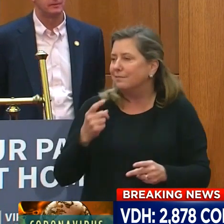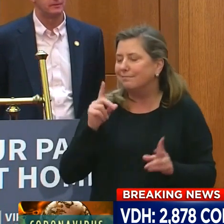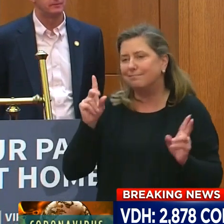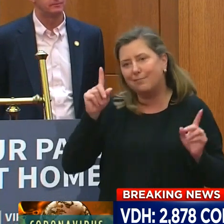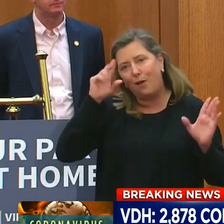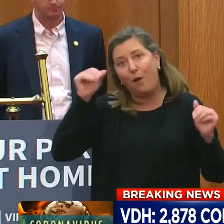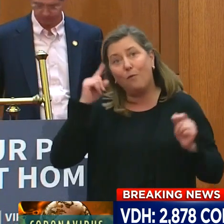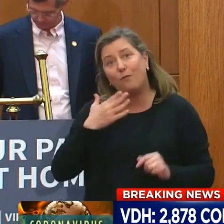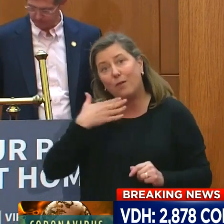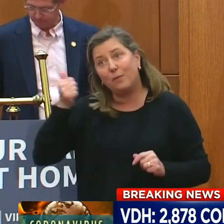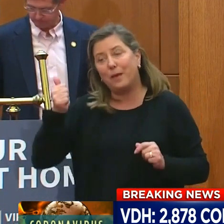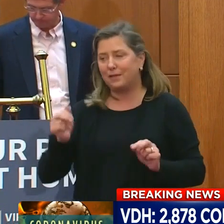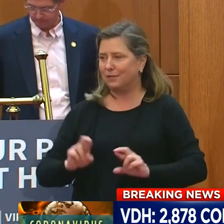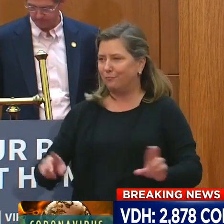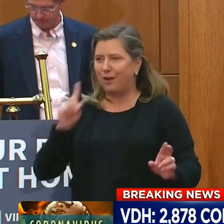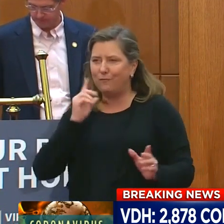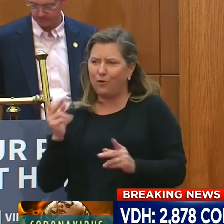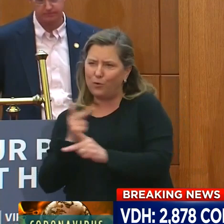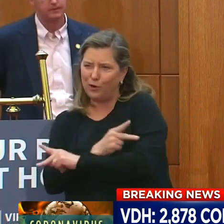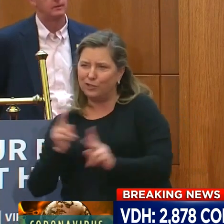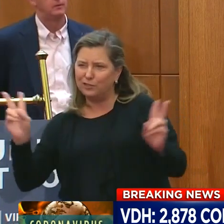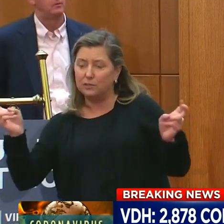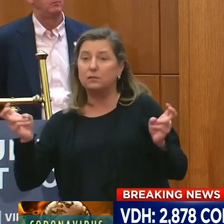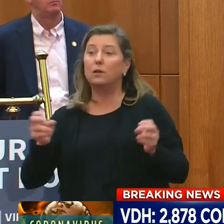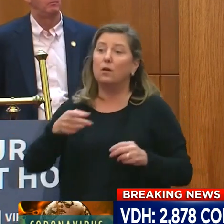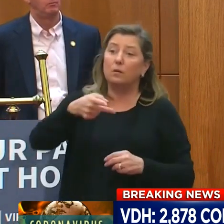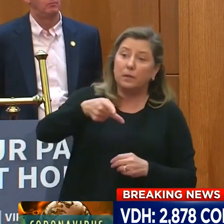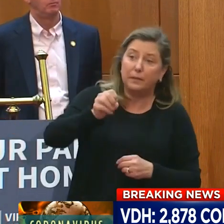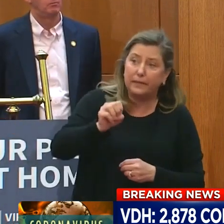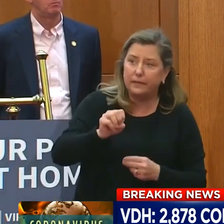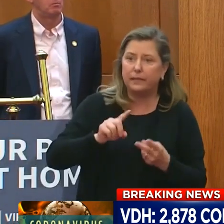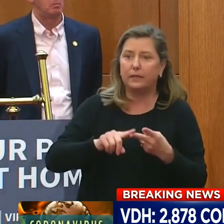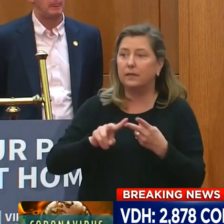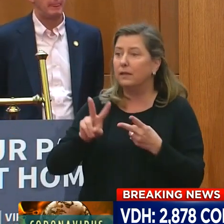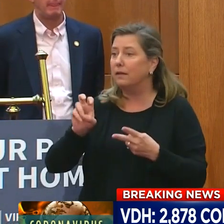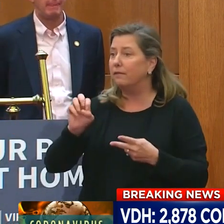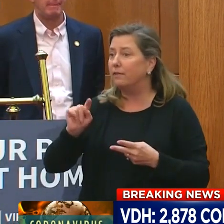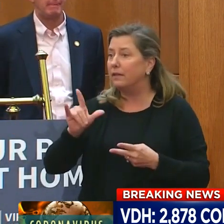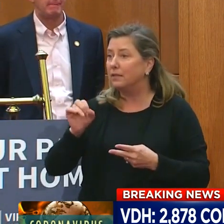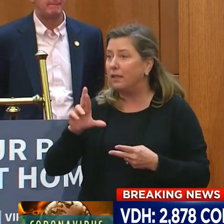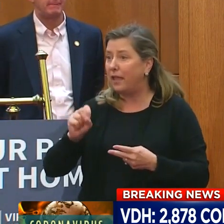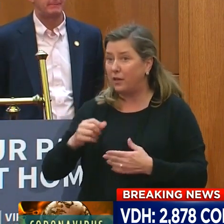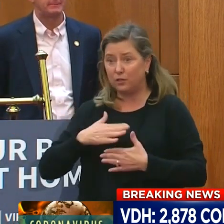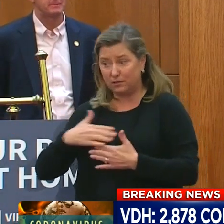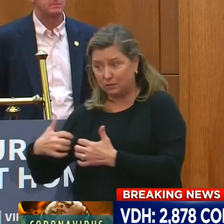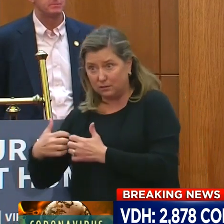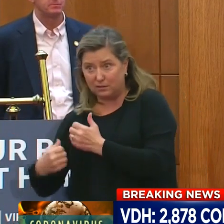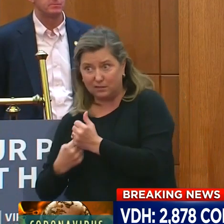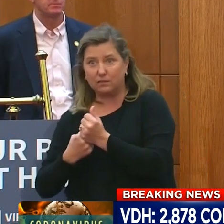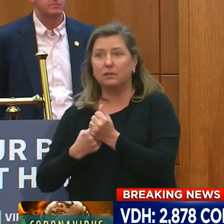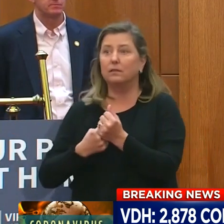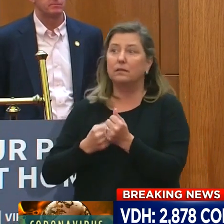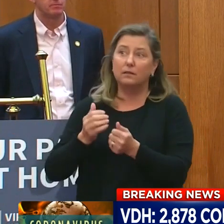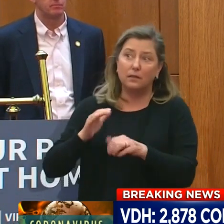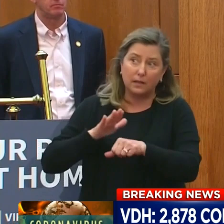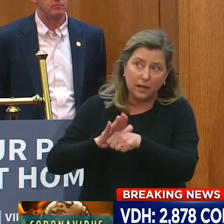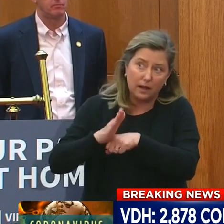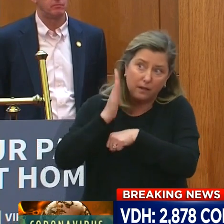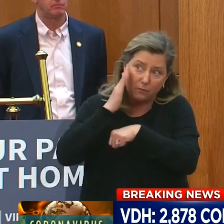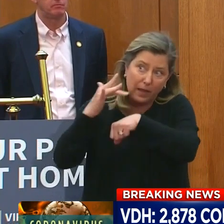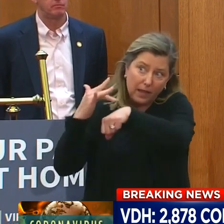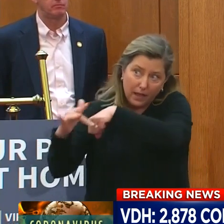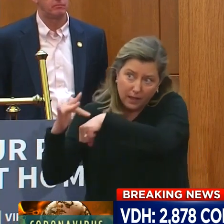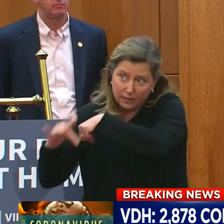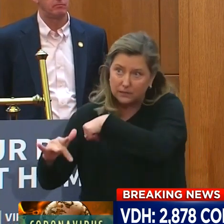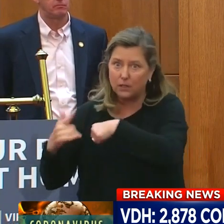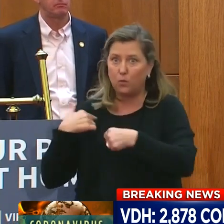for the best. So the PPE, the ventilators, our bed space, we are ramping all that up for